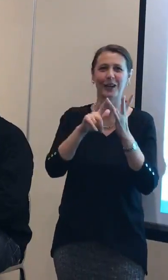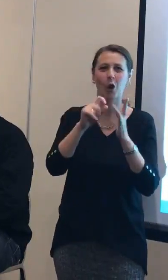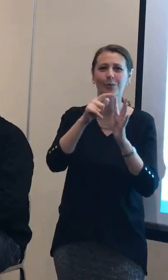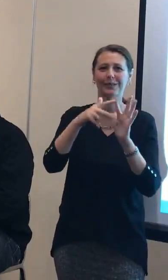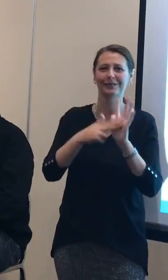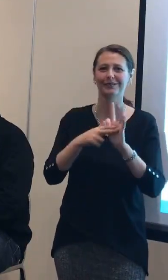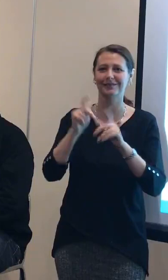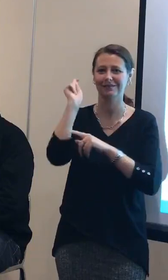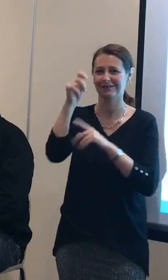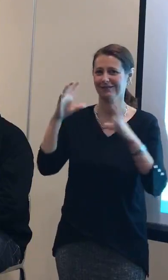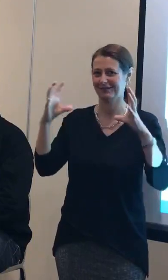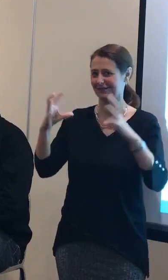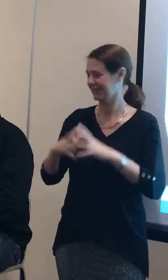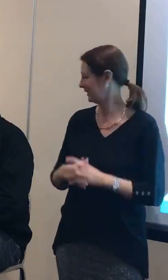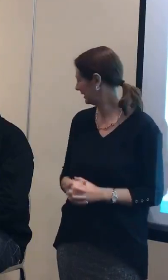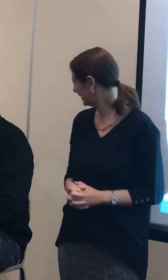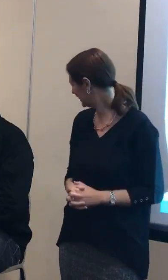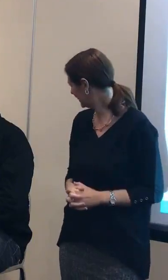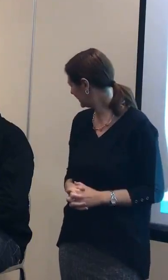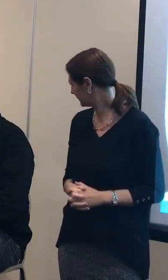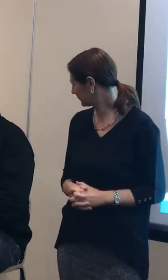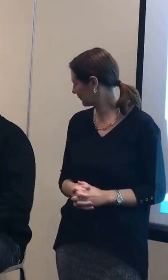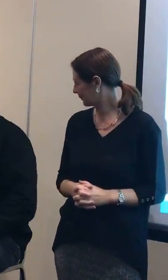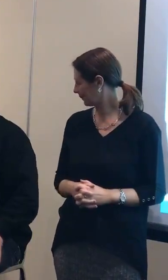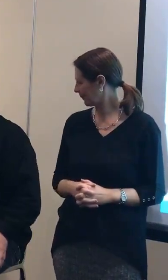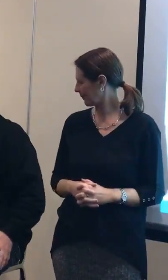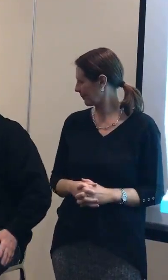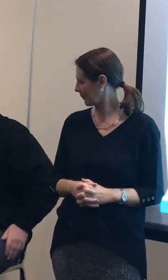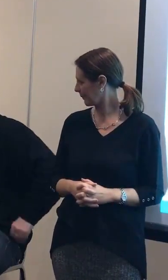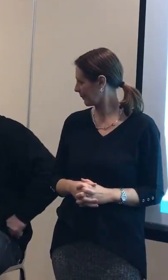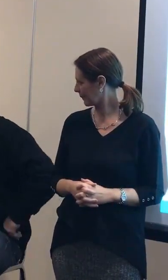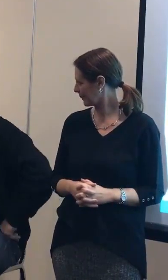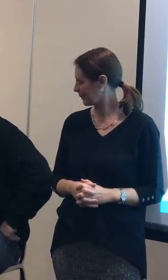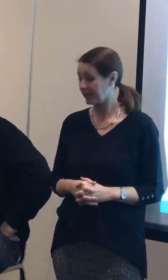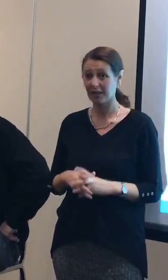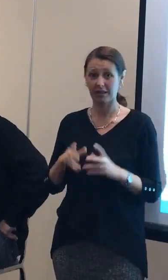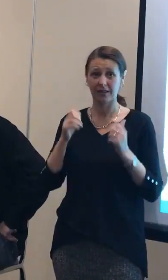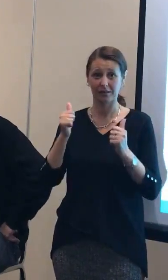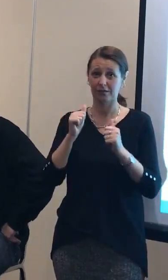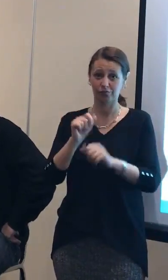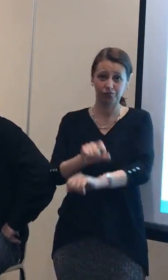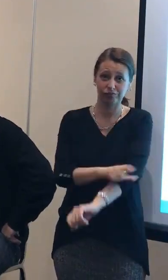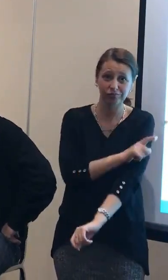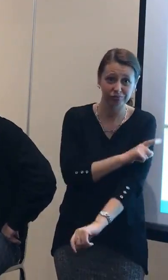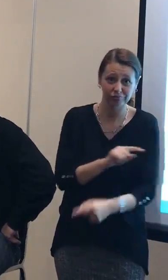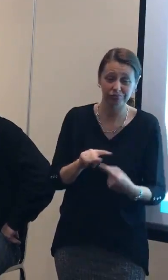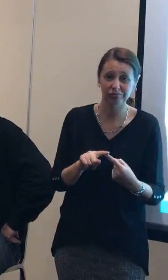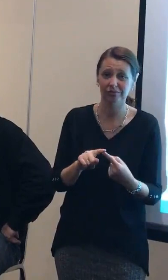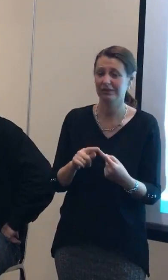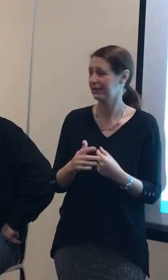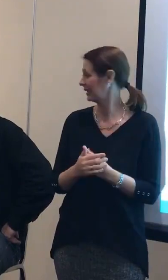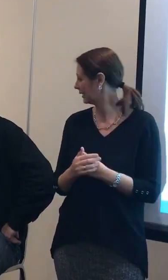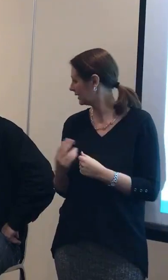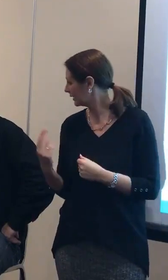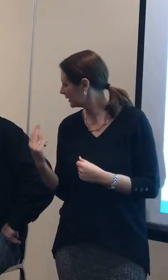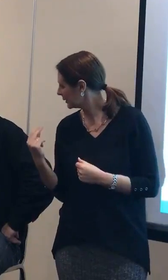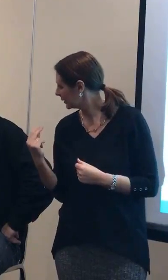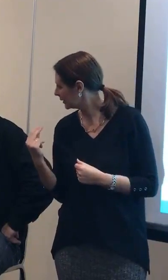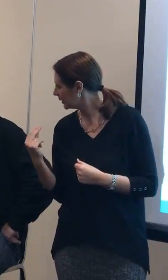funny. So he's just, it's grown his confidence.